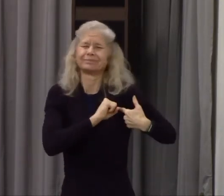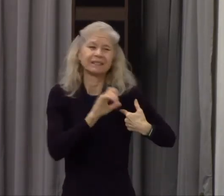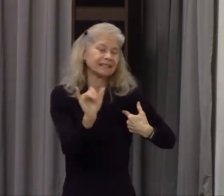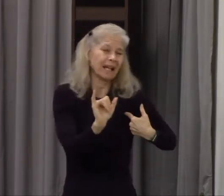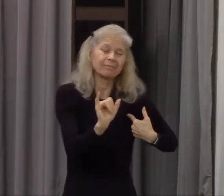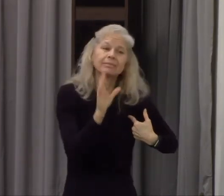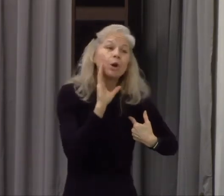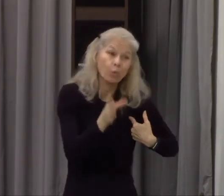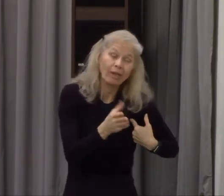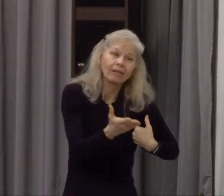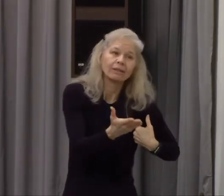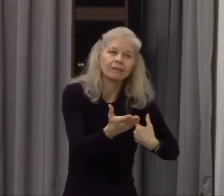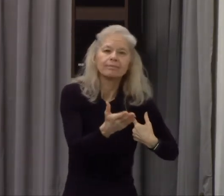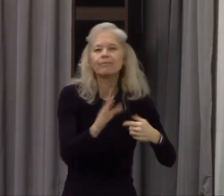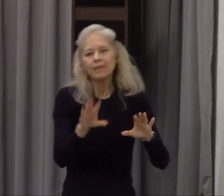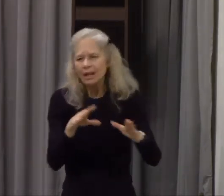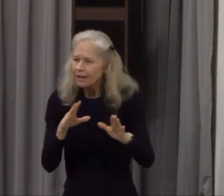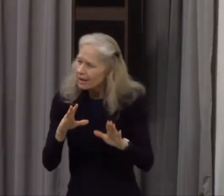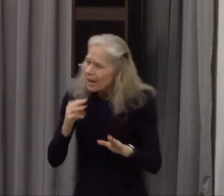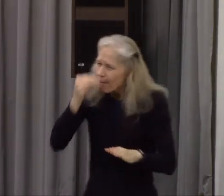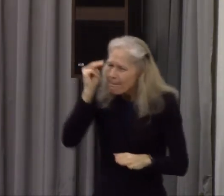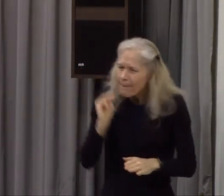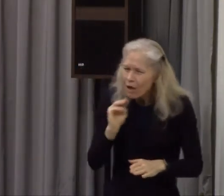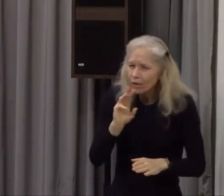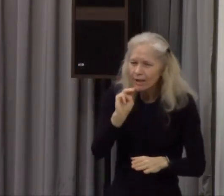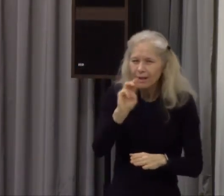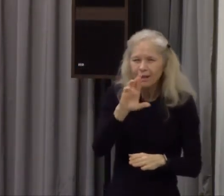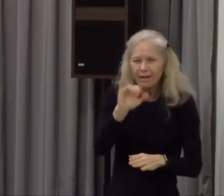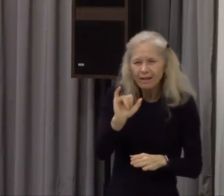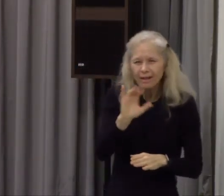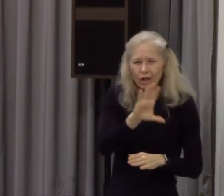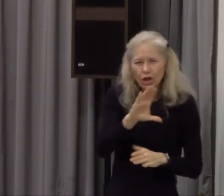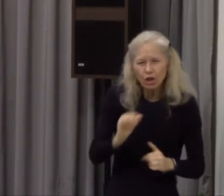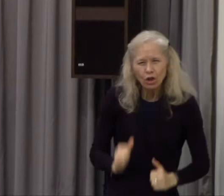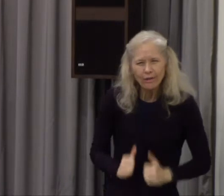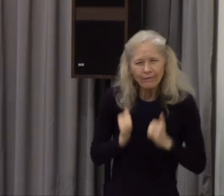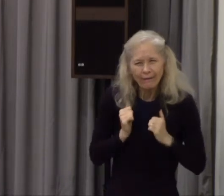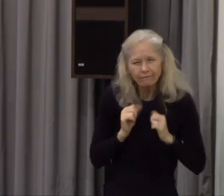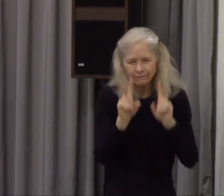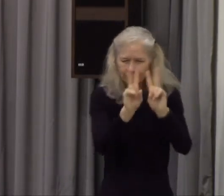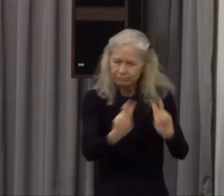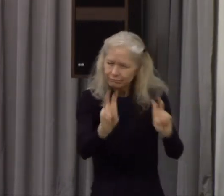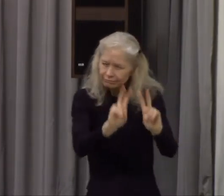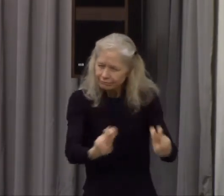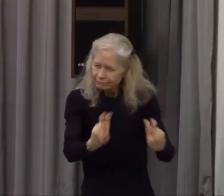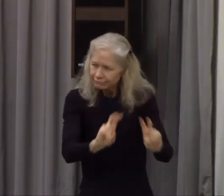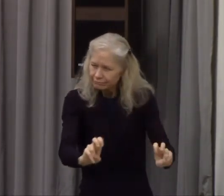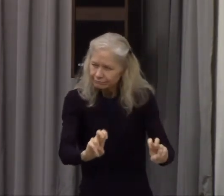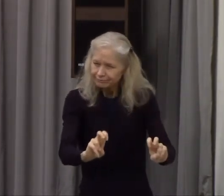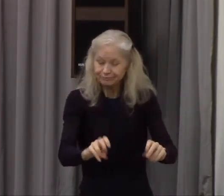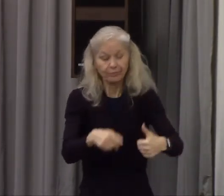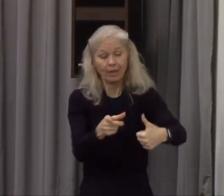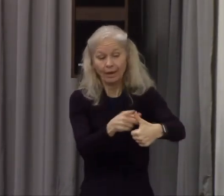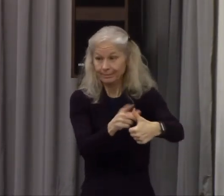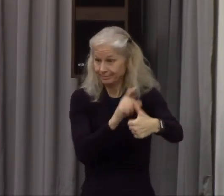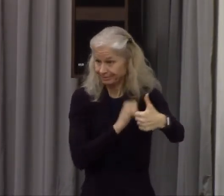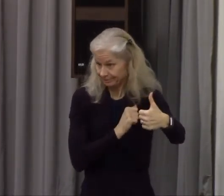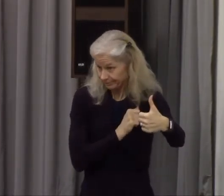as kind of an engagement stage, but it was still binding to the Jews and such. And she finds out from an angel